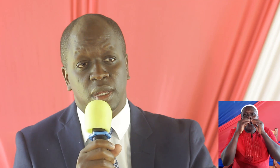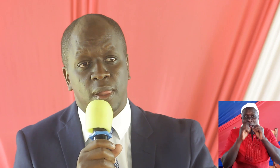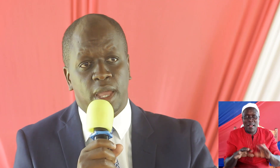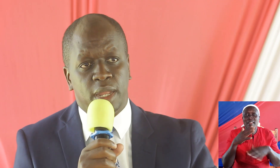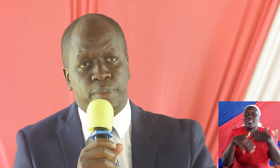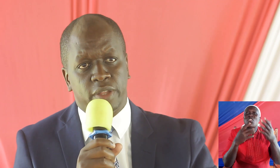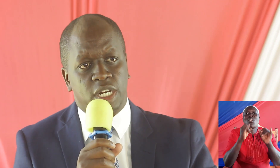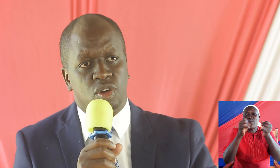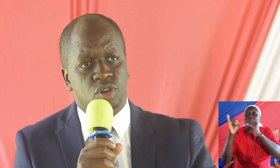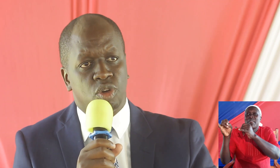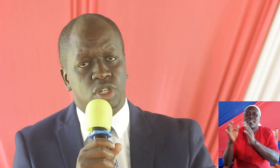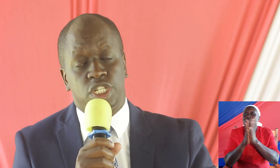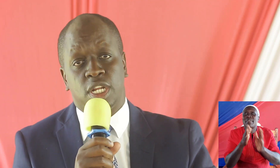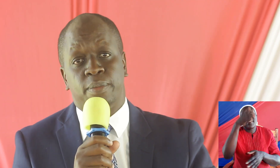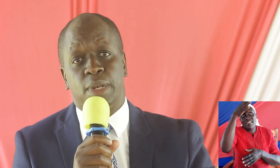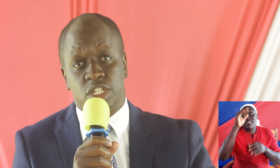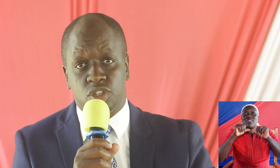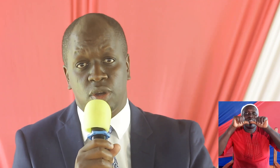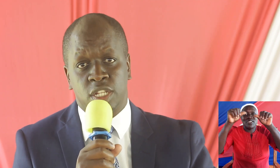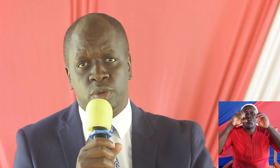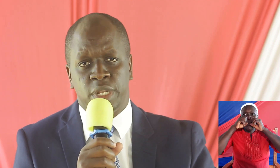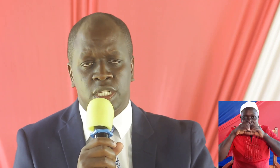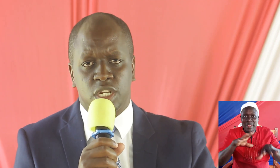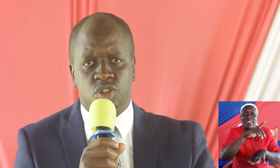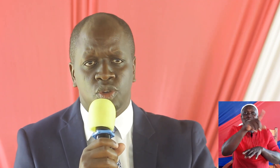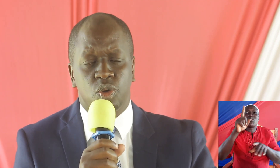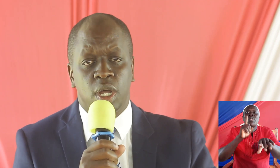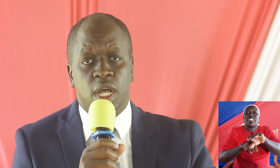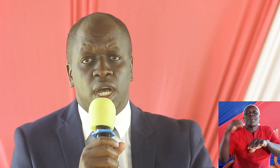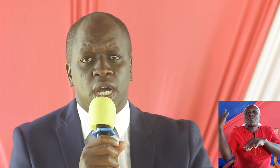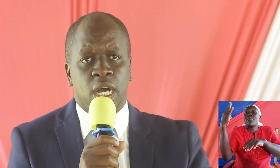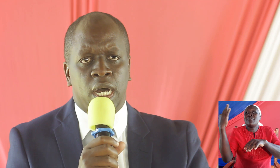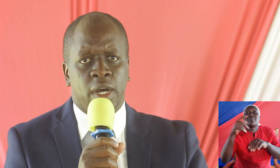service, and pray that God will continually bless you as we minister to you.